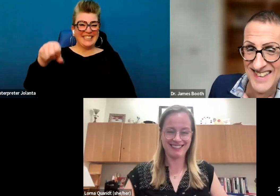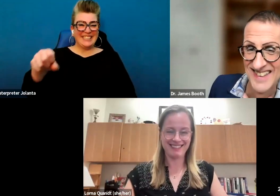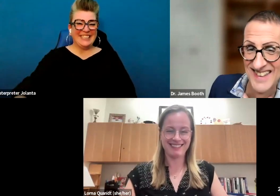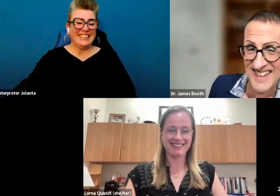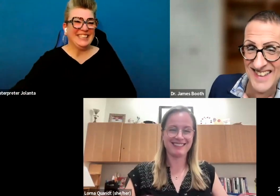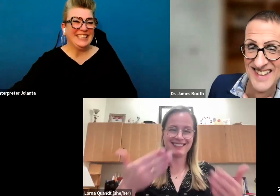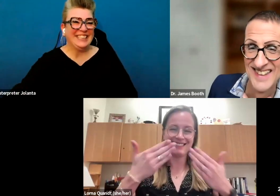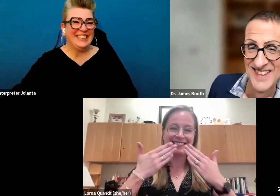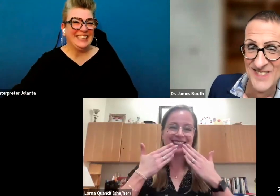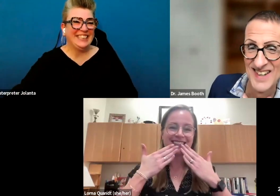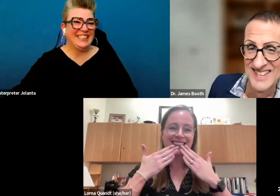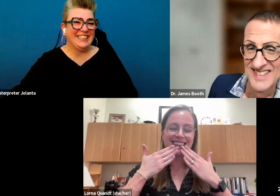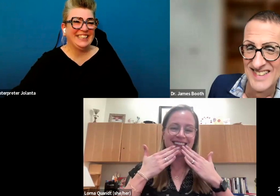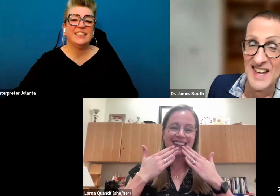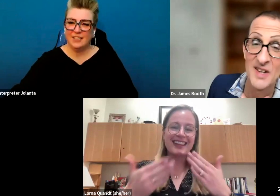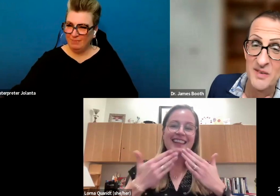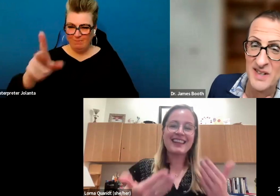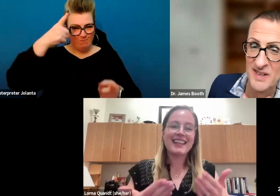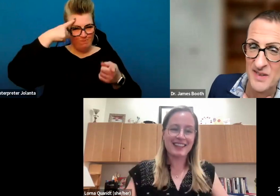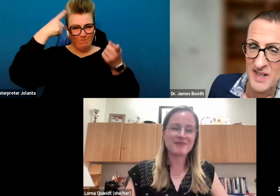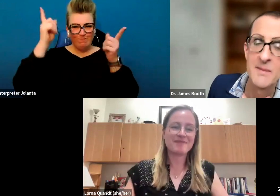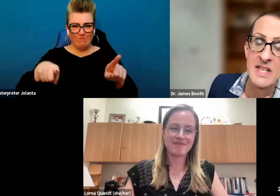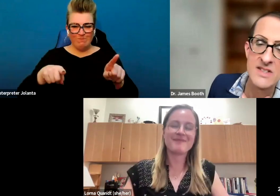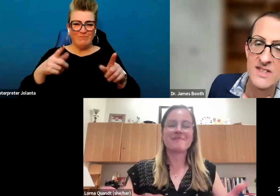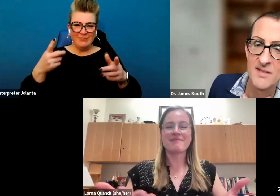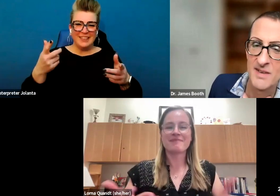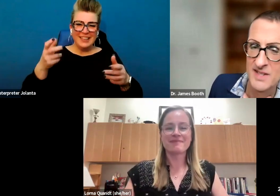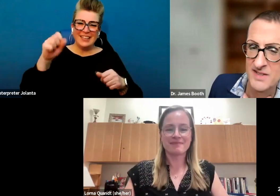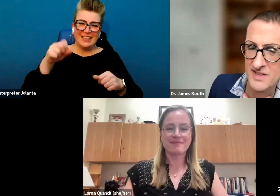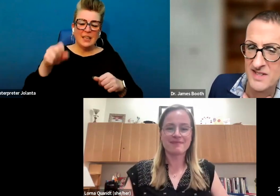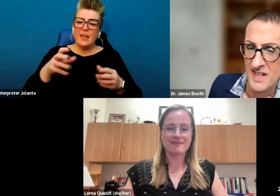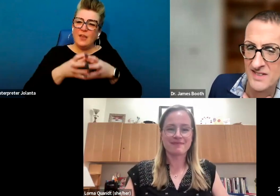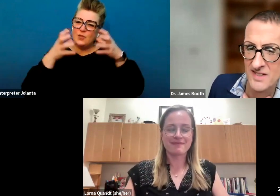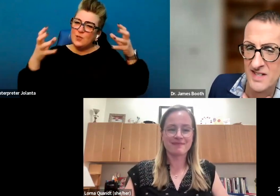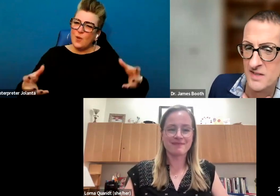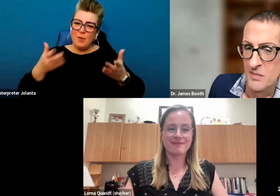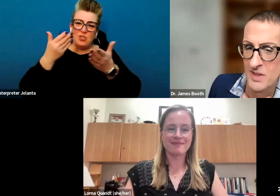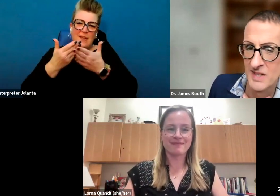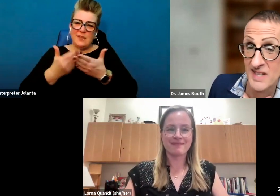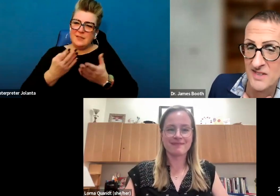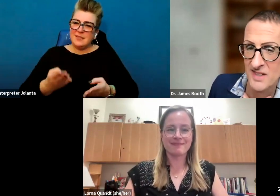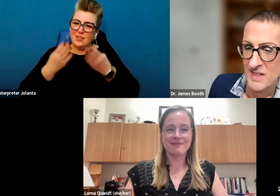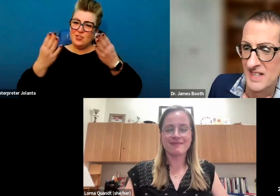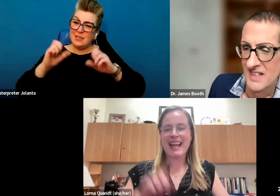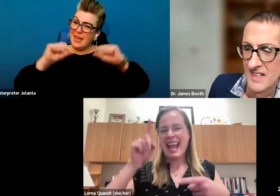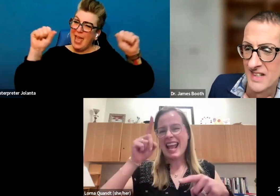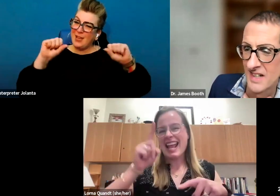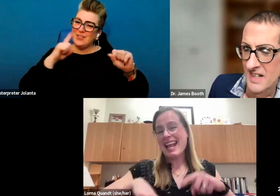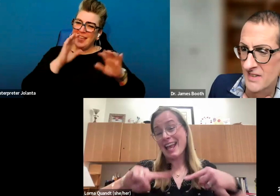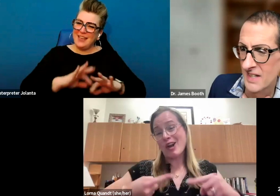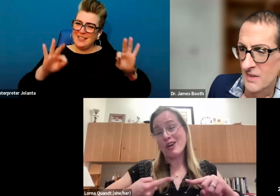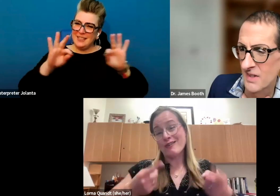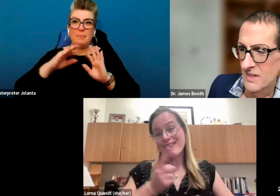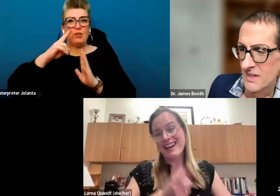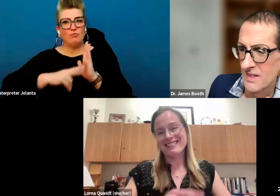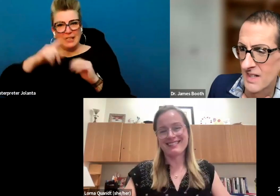exercise with your kids. Right. Yeah, although we don't have to write, I mean, there is a ton of evidence suggesting exercise is important, but yeah, certainly reading.